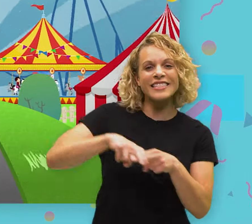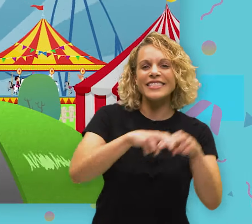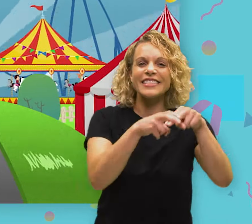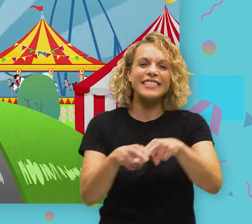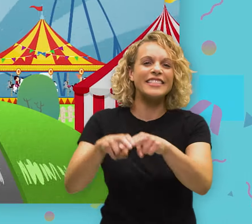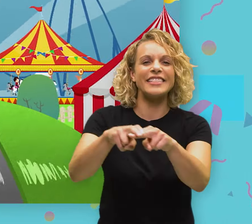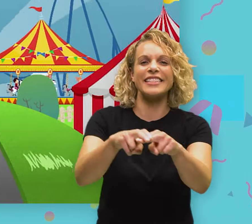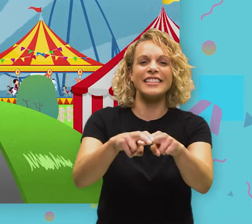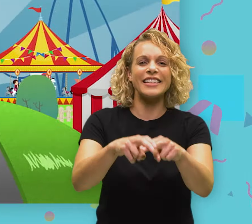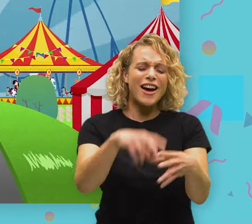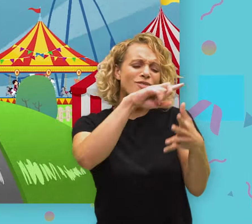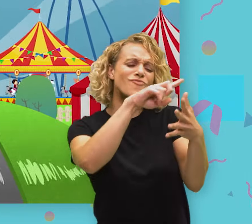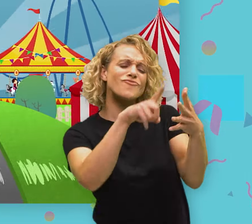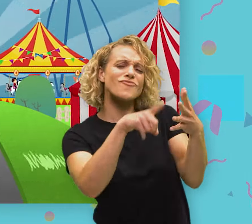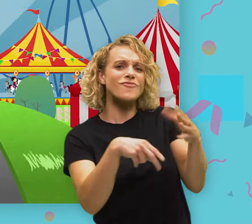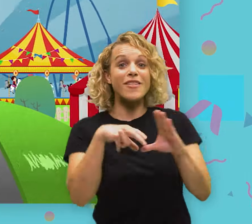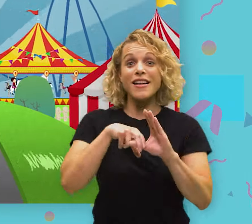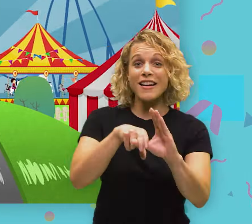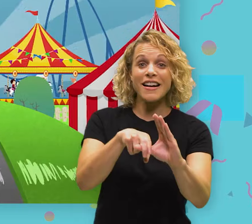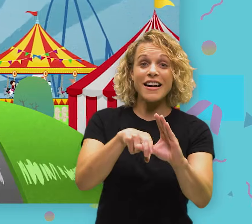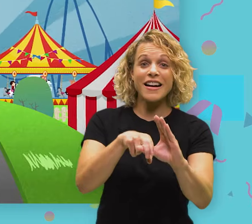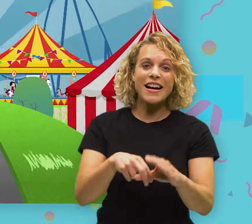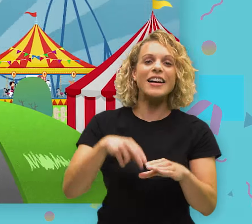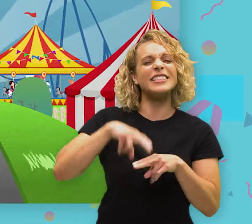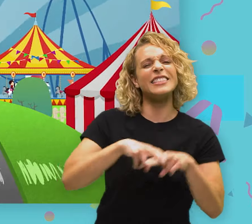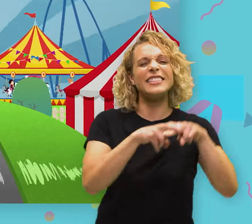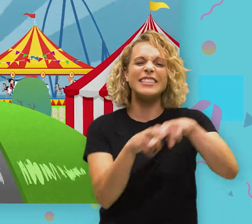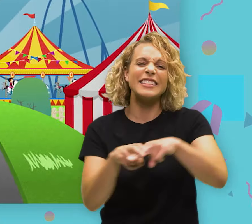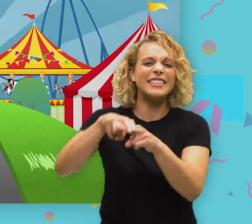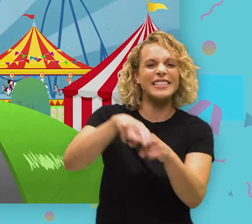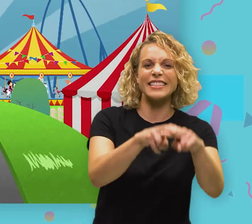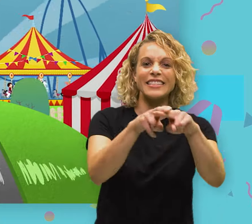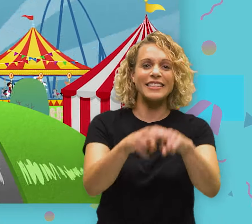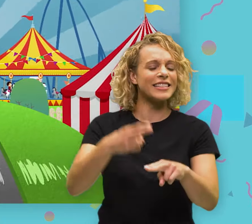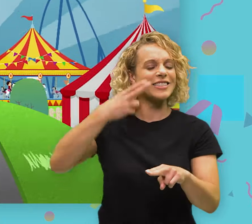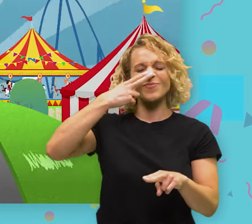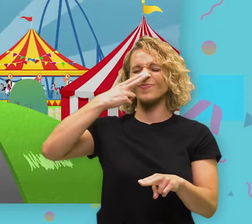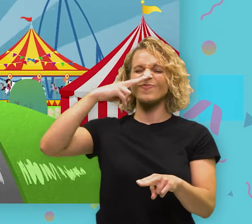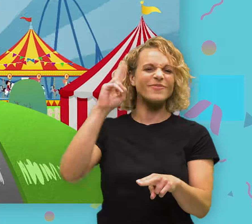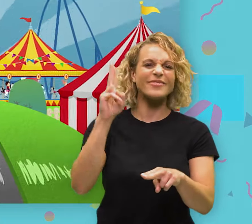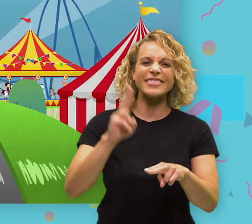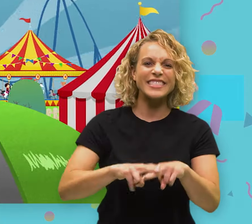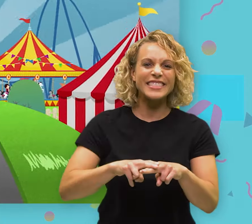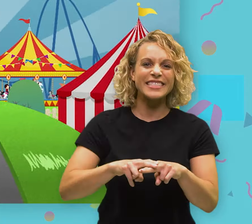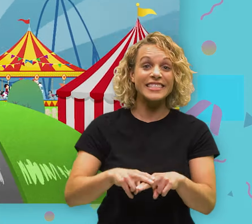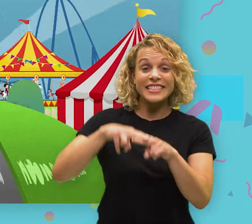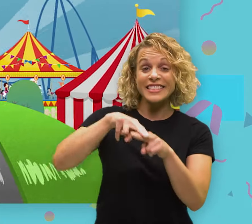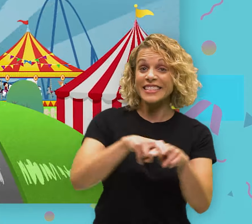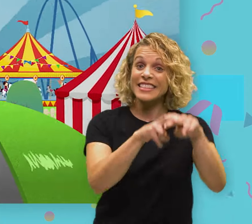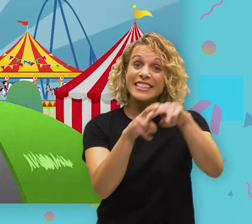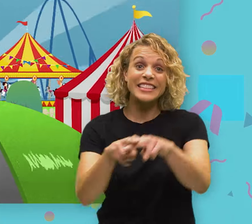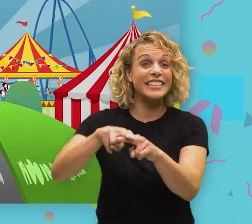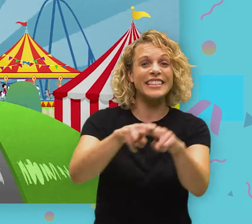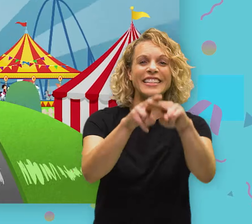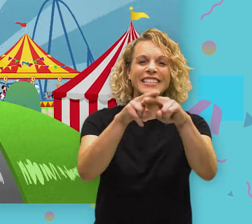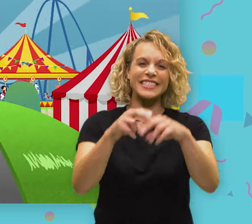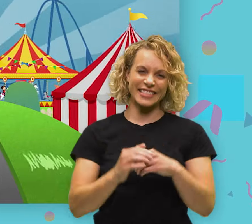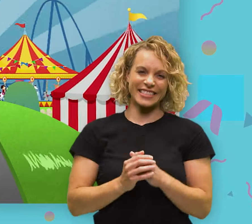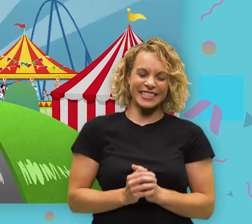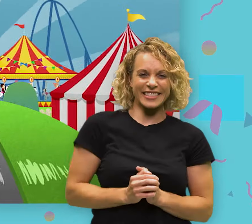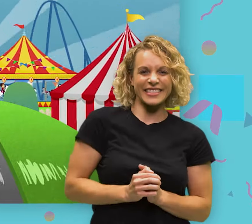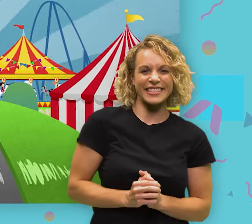At the theme park, there are so many rides. At the theme park, I have so much fun at the theme